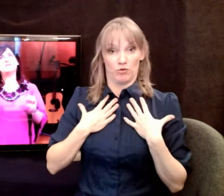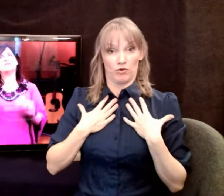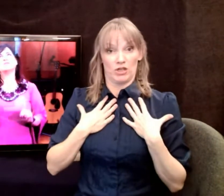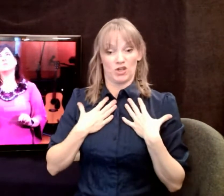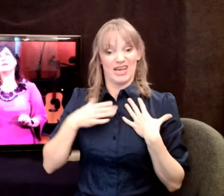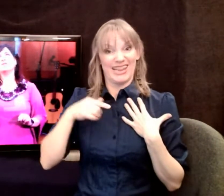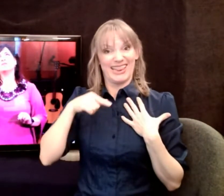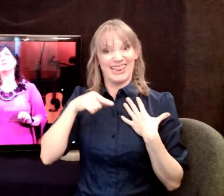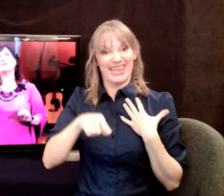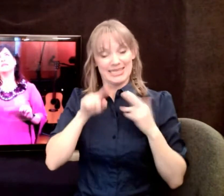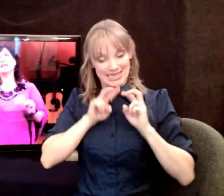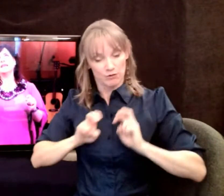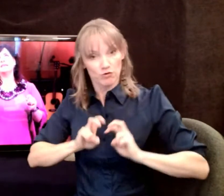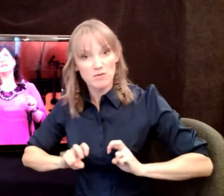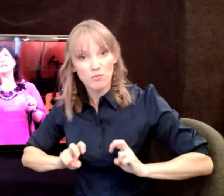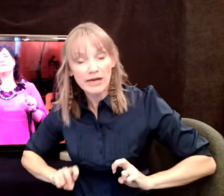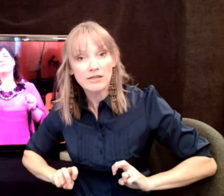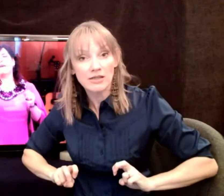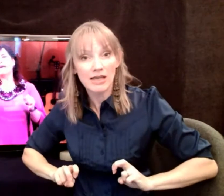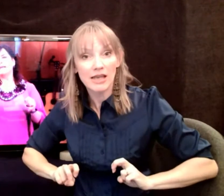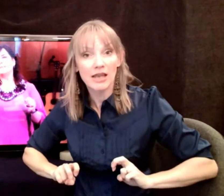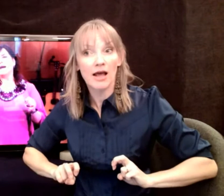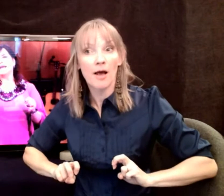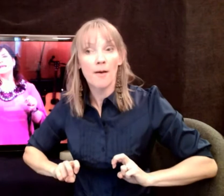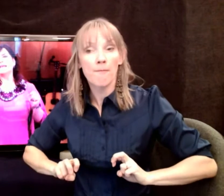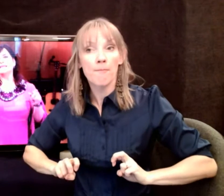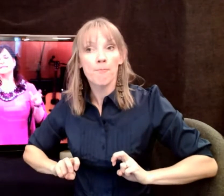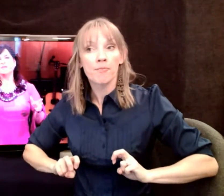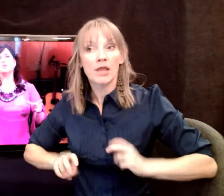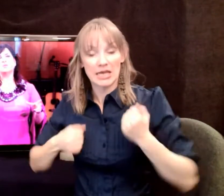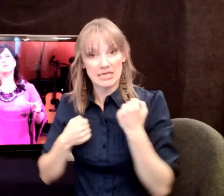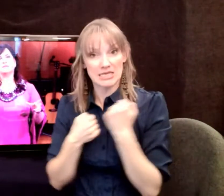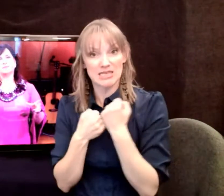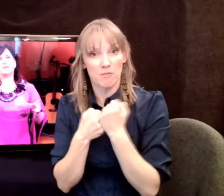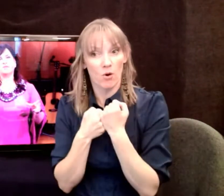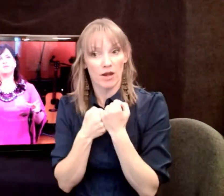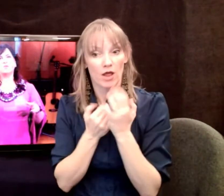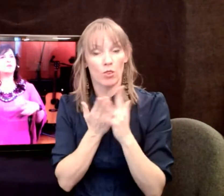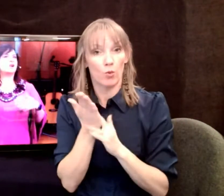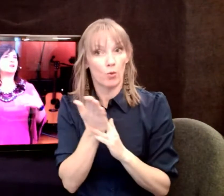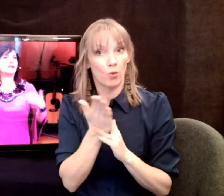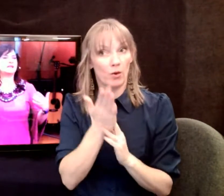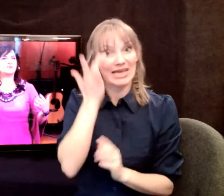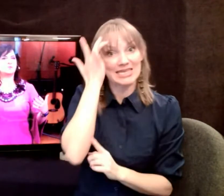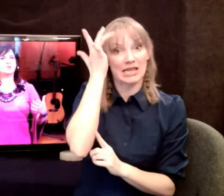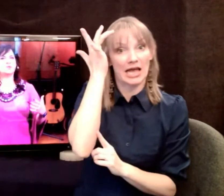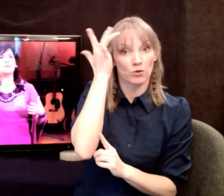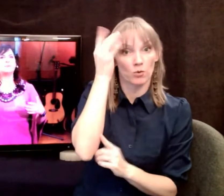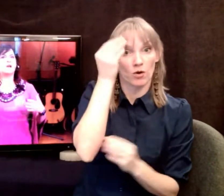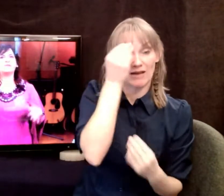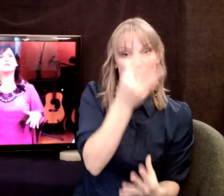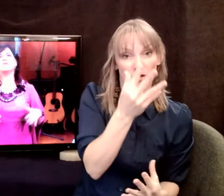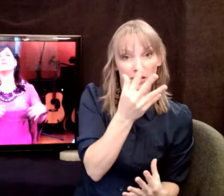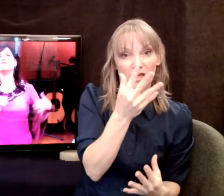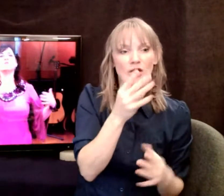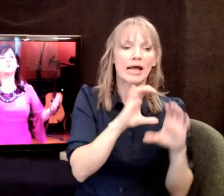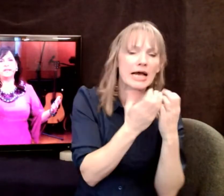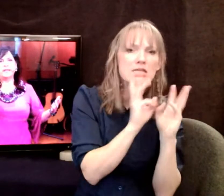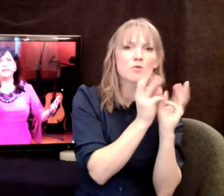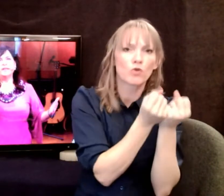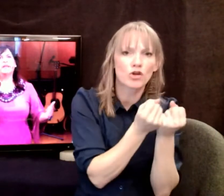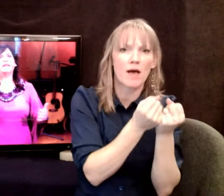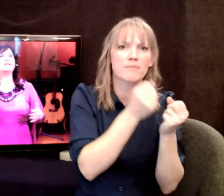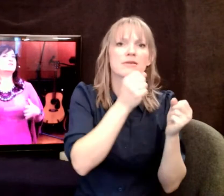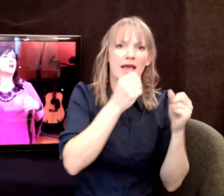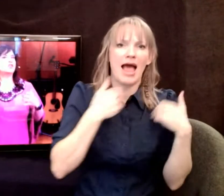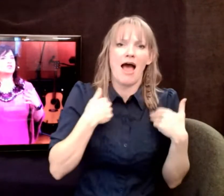kind of introspection is fed by intellectual information. So in our classes and workshops, often there are things to